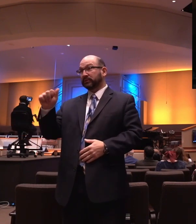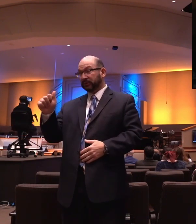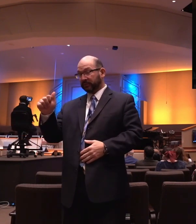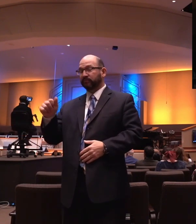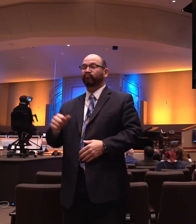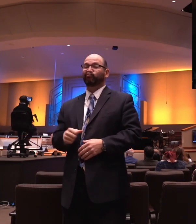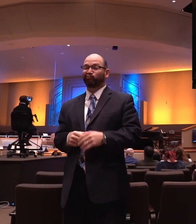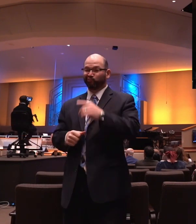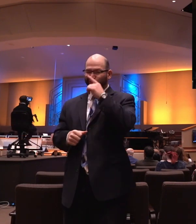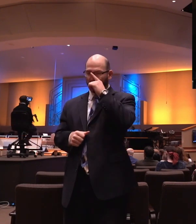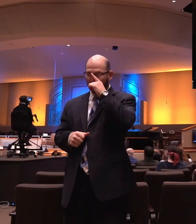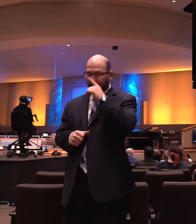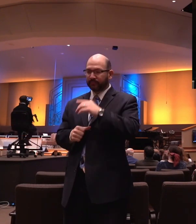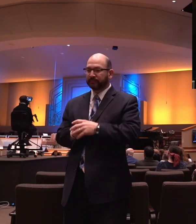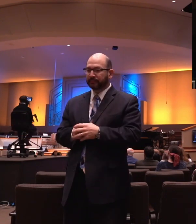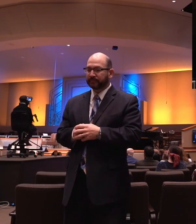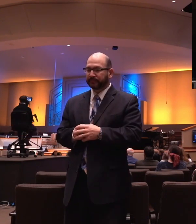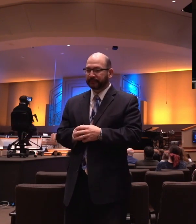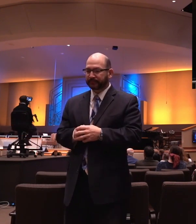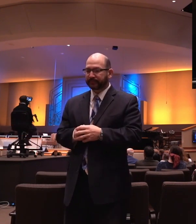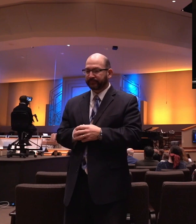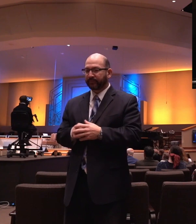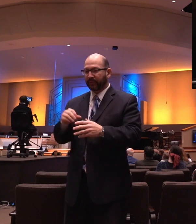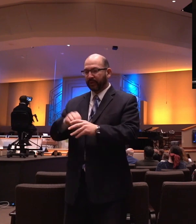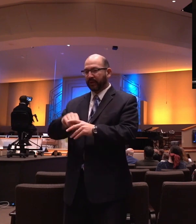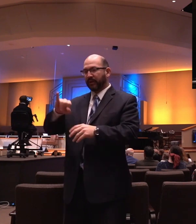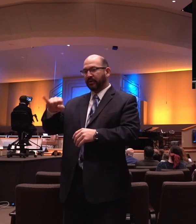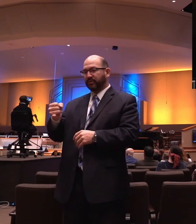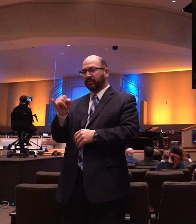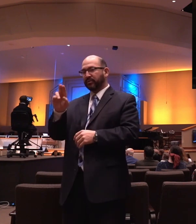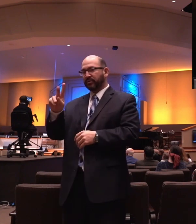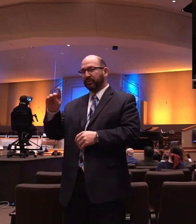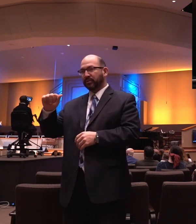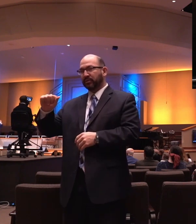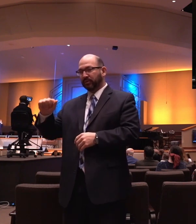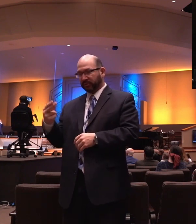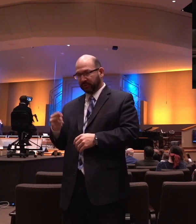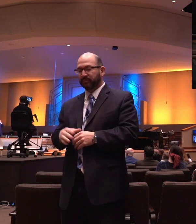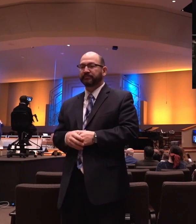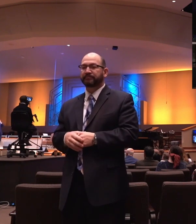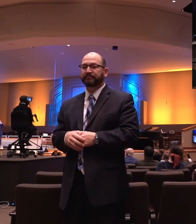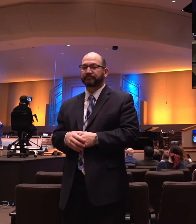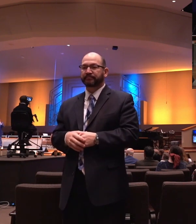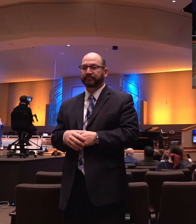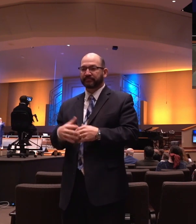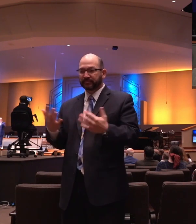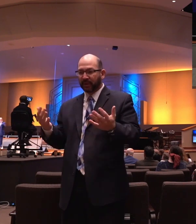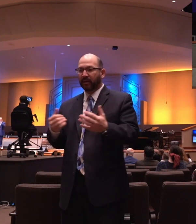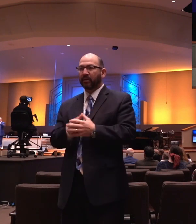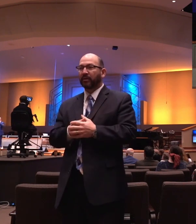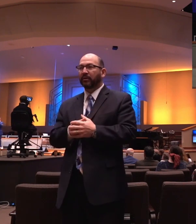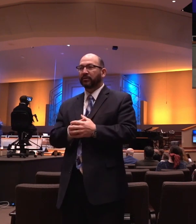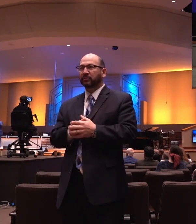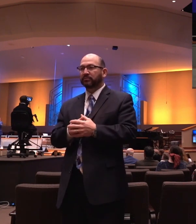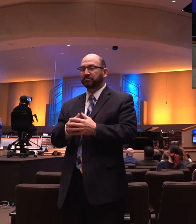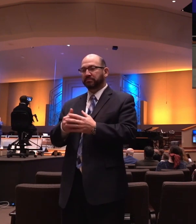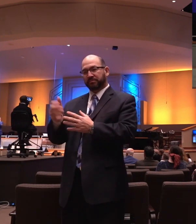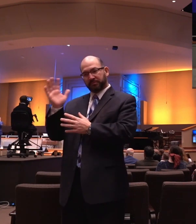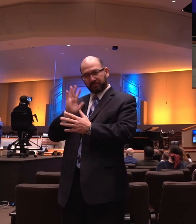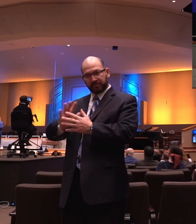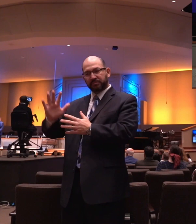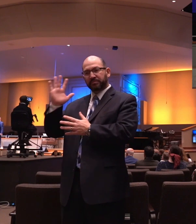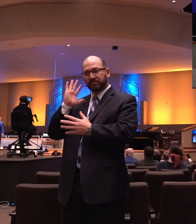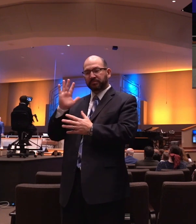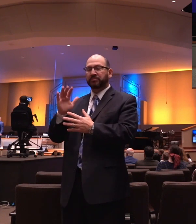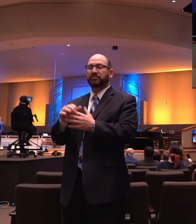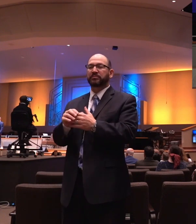David and Solomon, and for the first part of Rehoboam's reign, Israel was all one nation, but under Rehoboam, it's